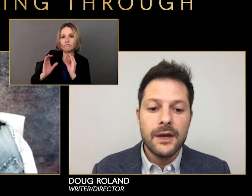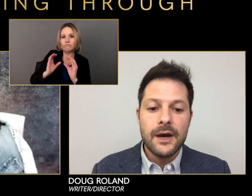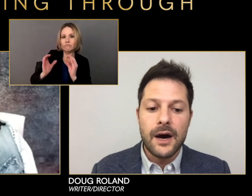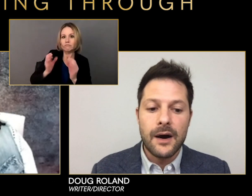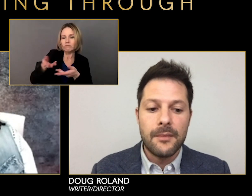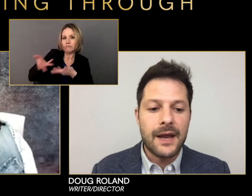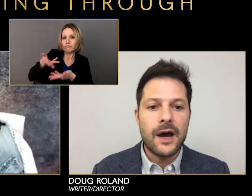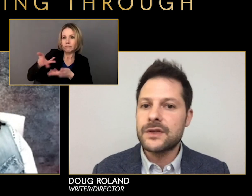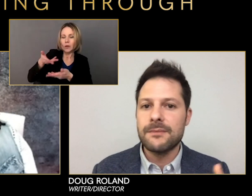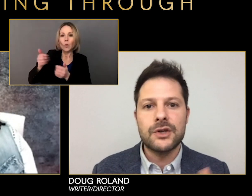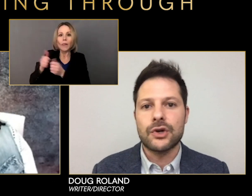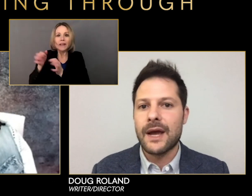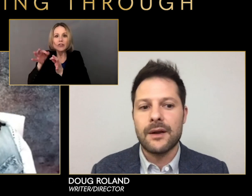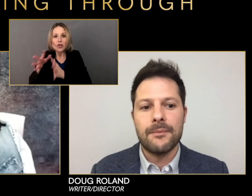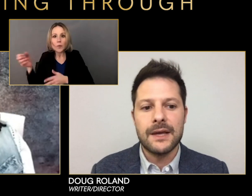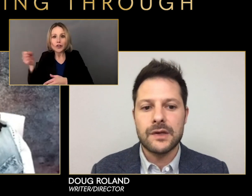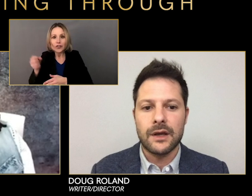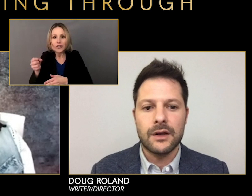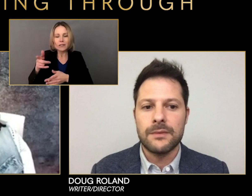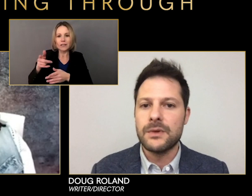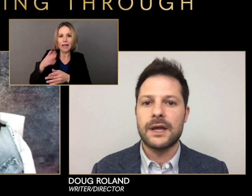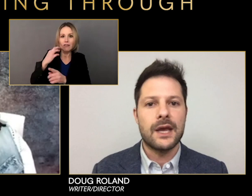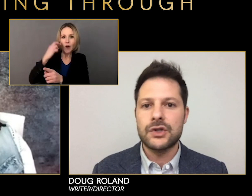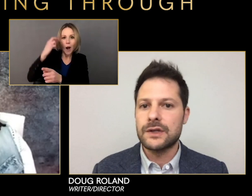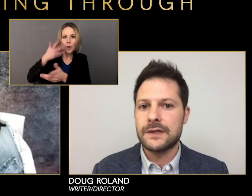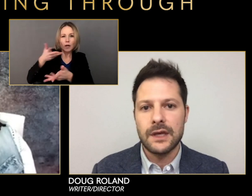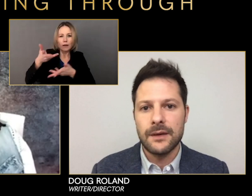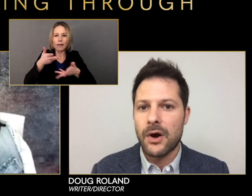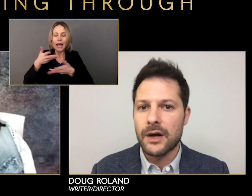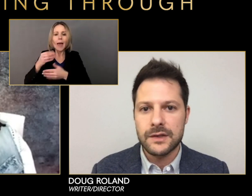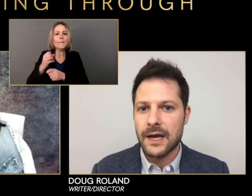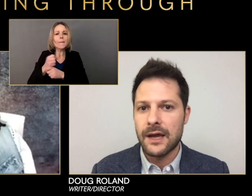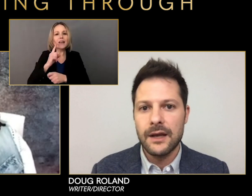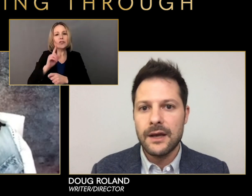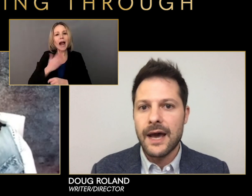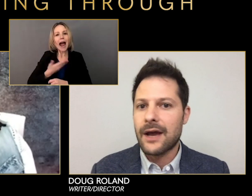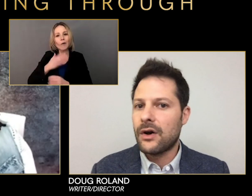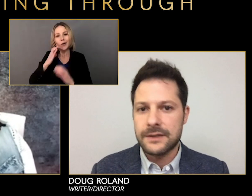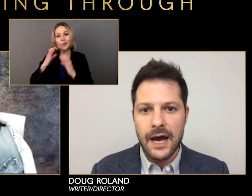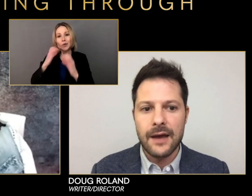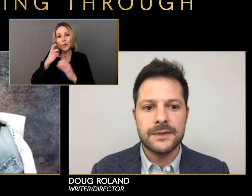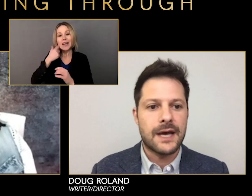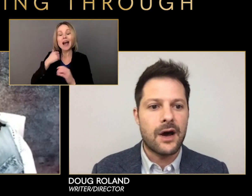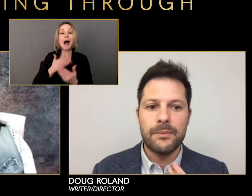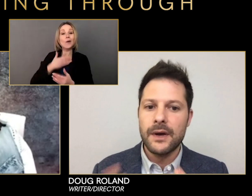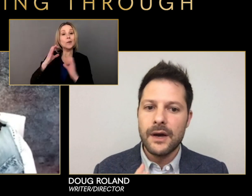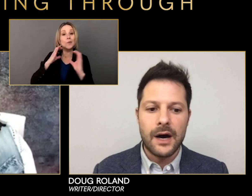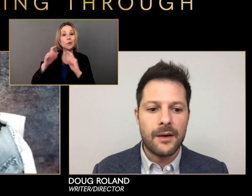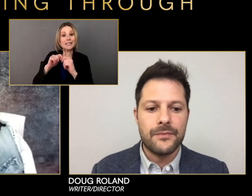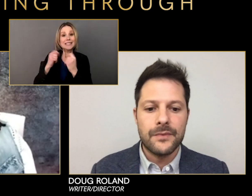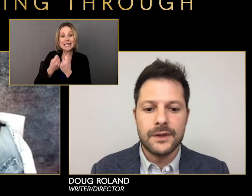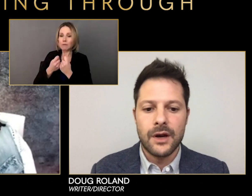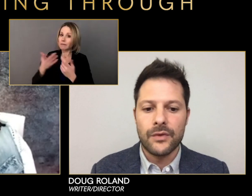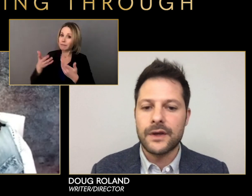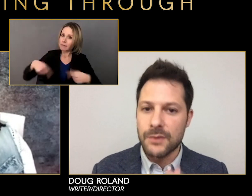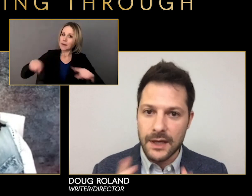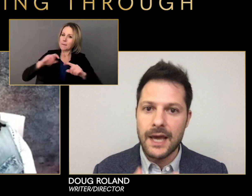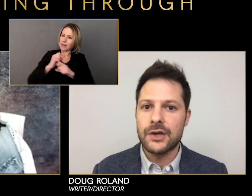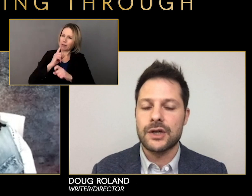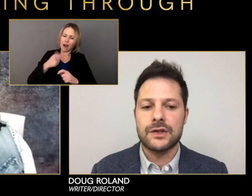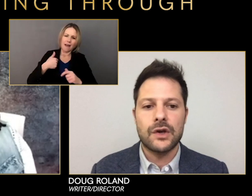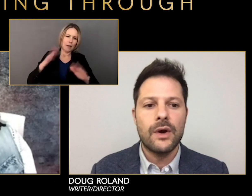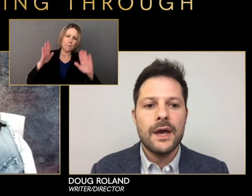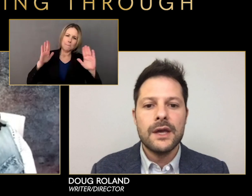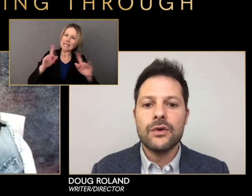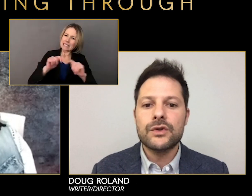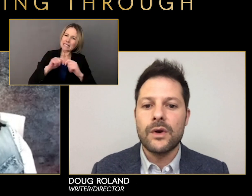Robert, and obviously make sure we had an amazing communication team on set at all times to help the